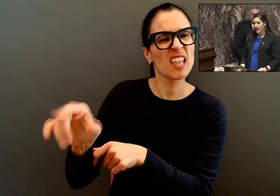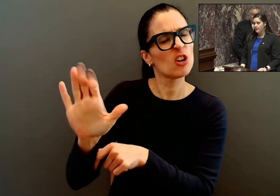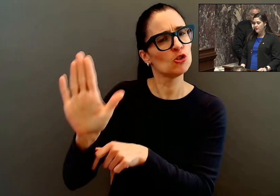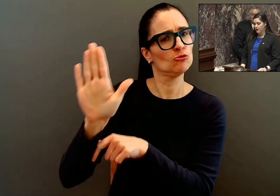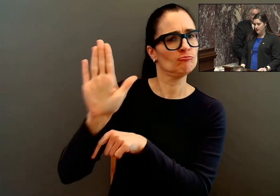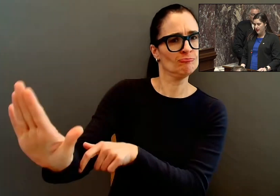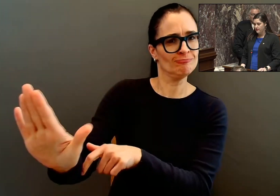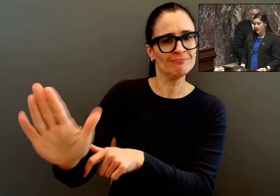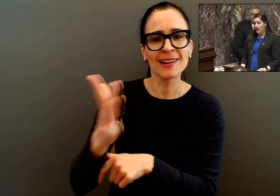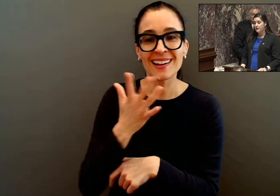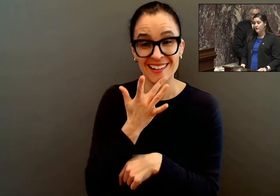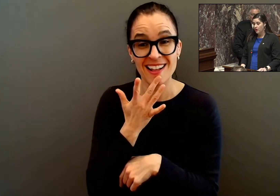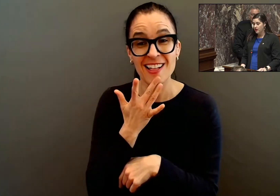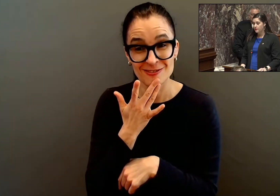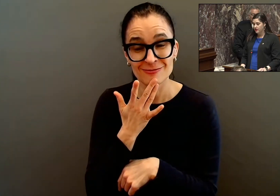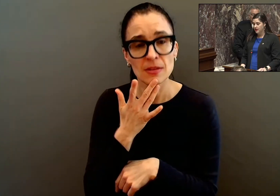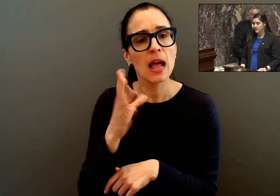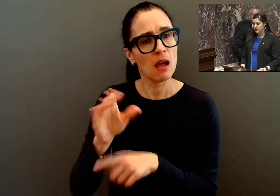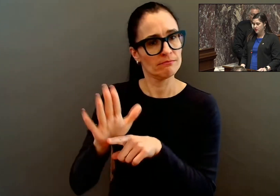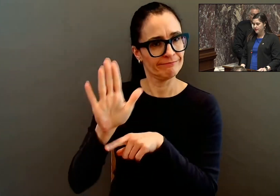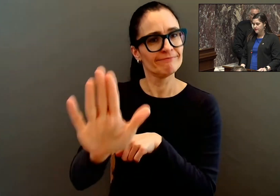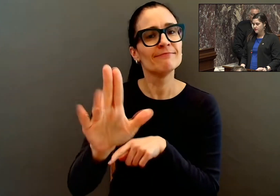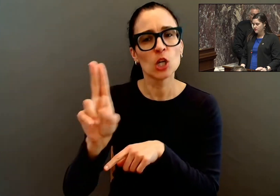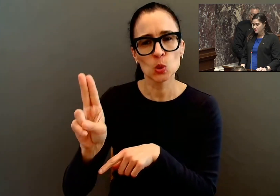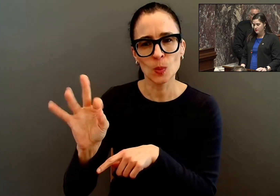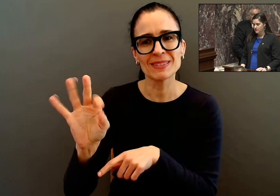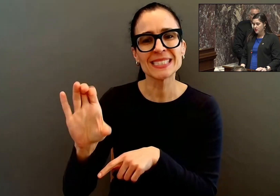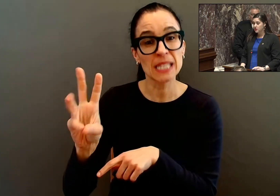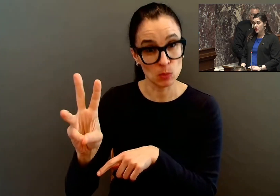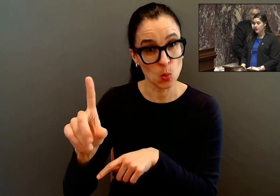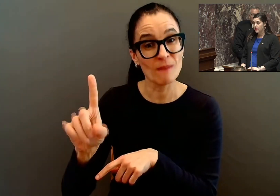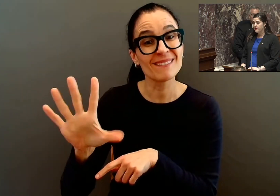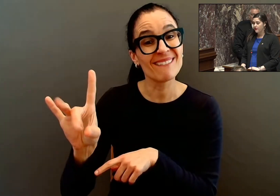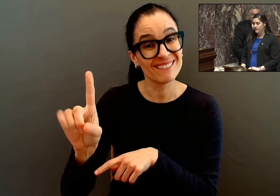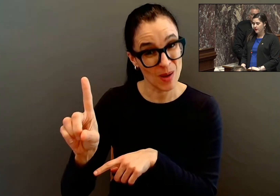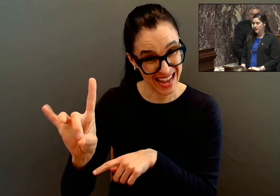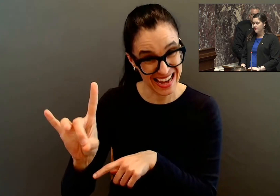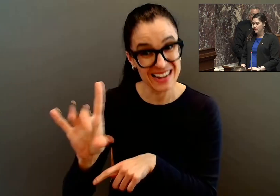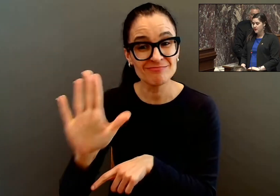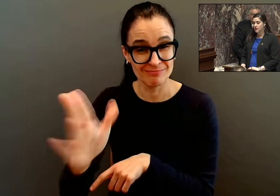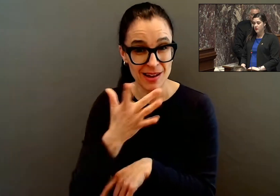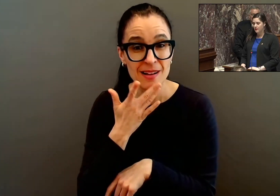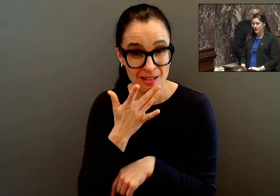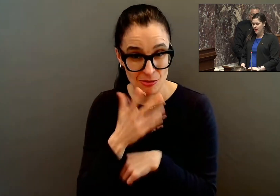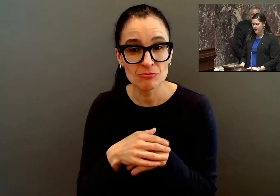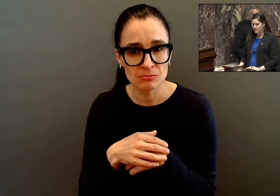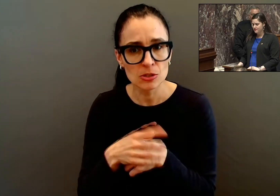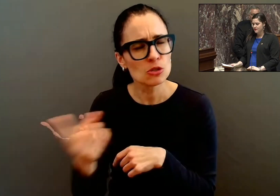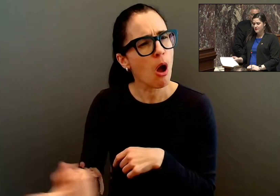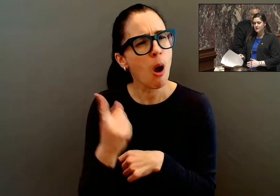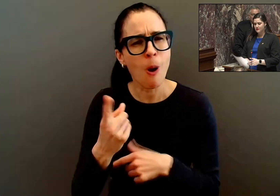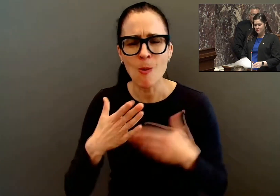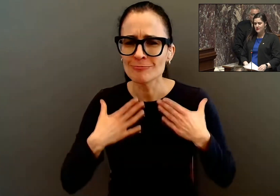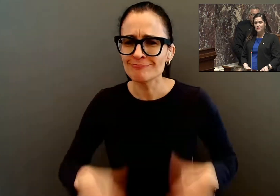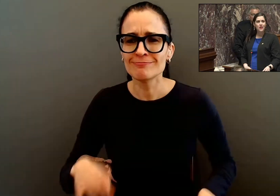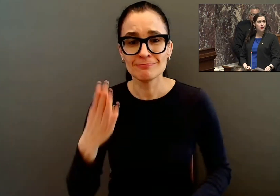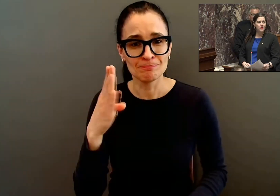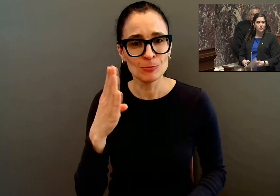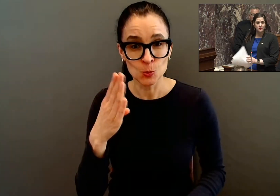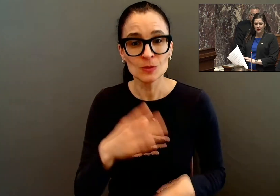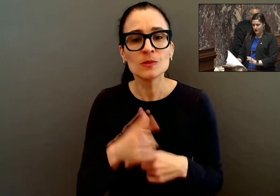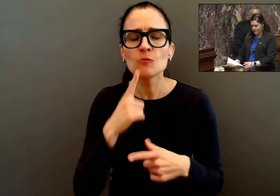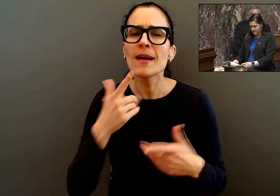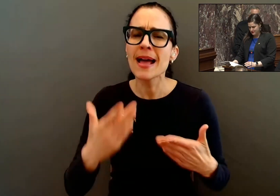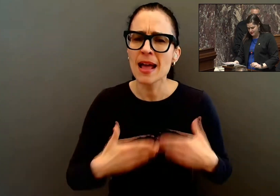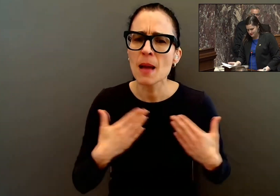So happy birthday. Happy 40th birthday, sister. Solidarity forever until we meet again. Thank you,